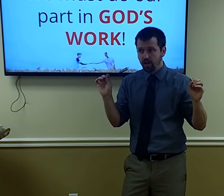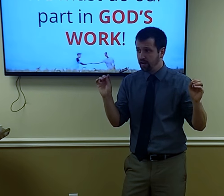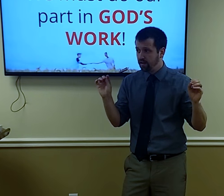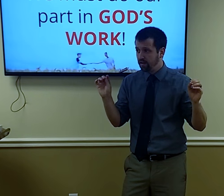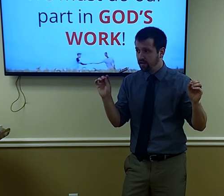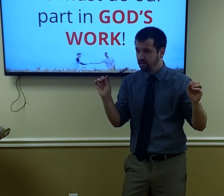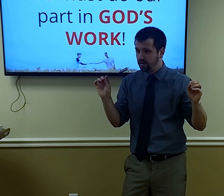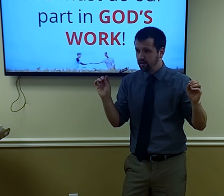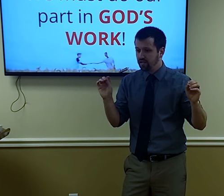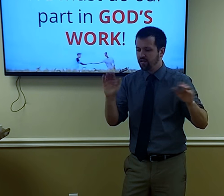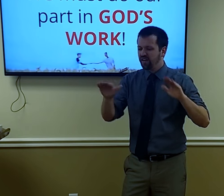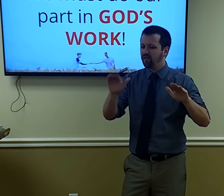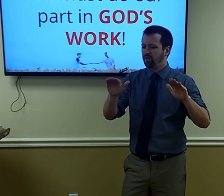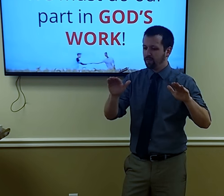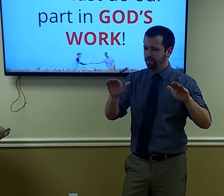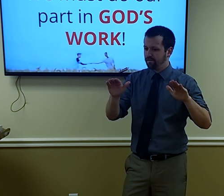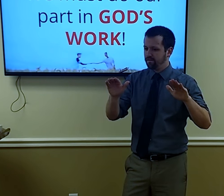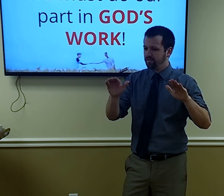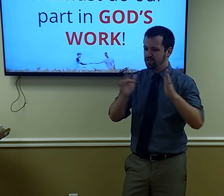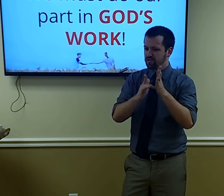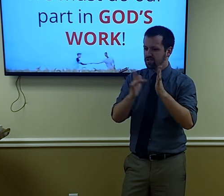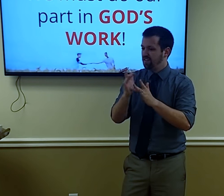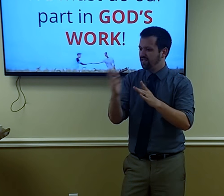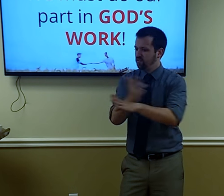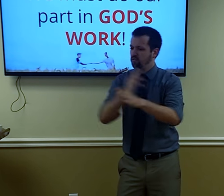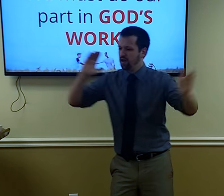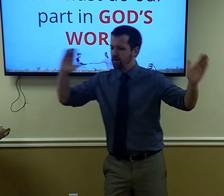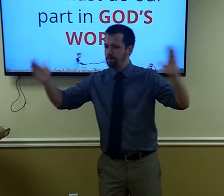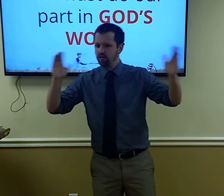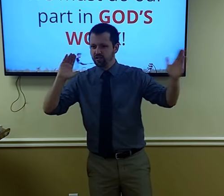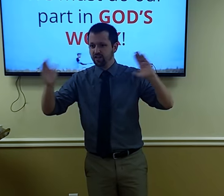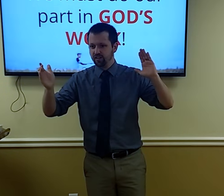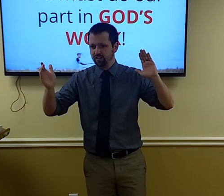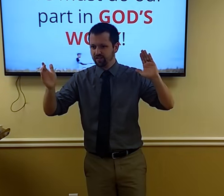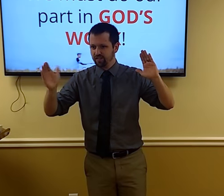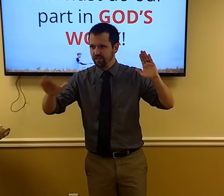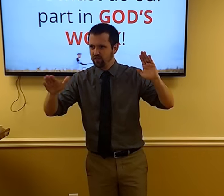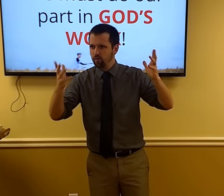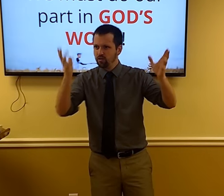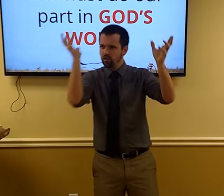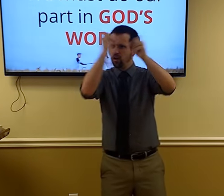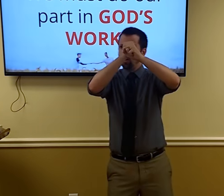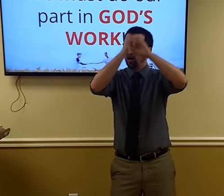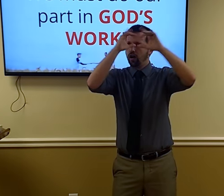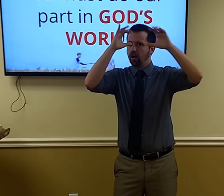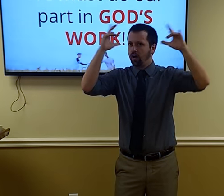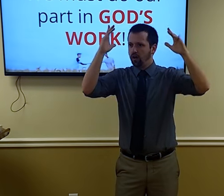none. So now, Jesus is using a comparison here. So I want you to,